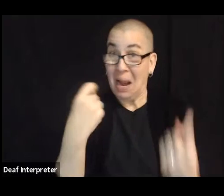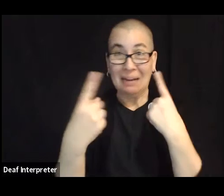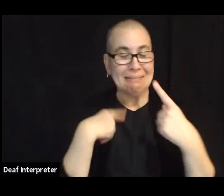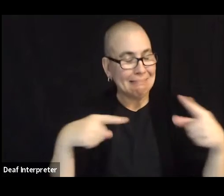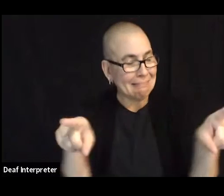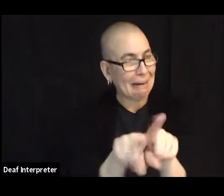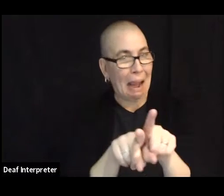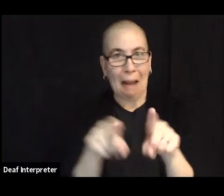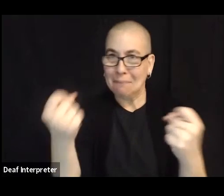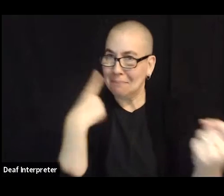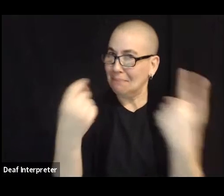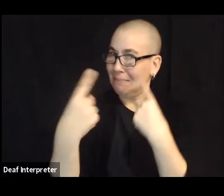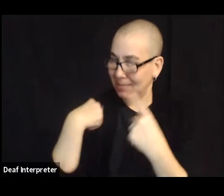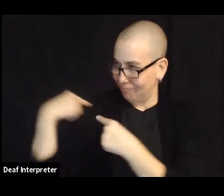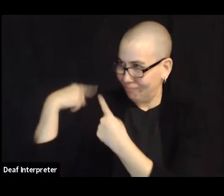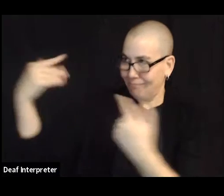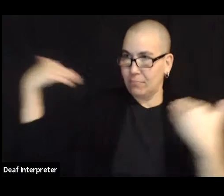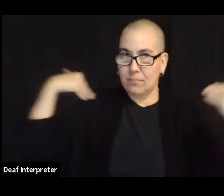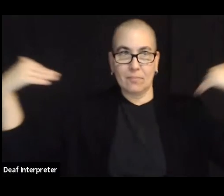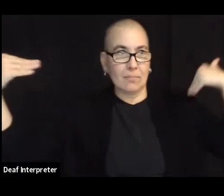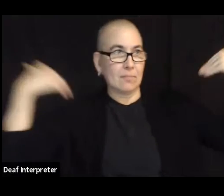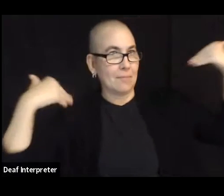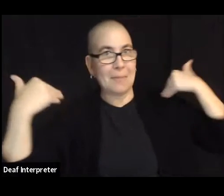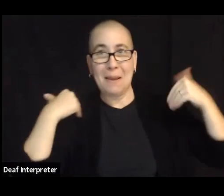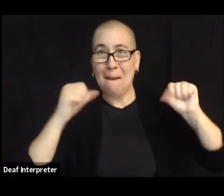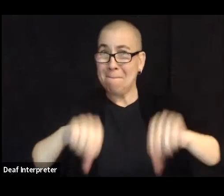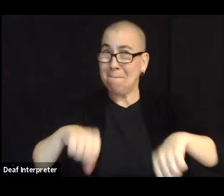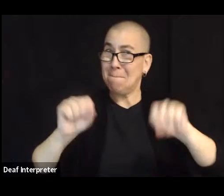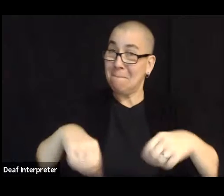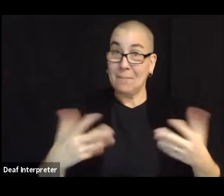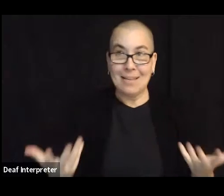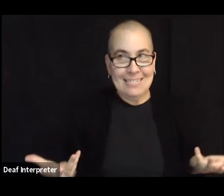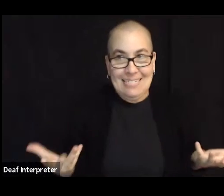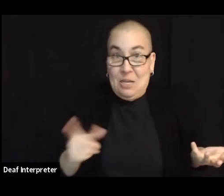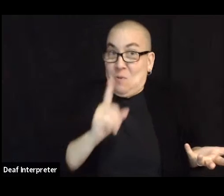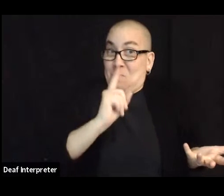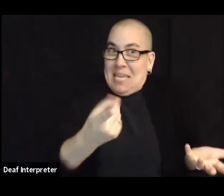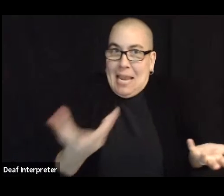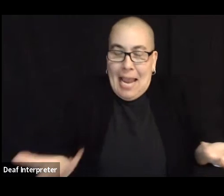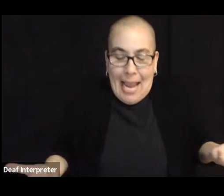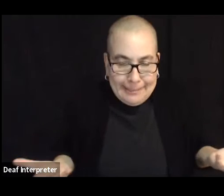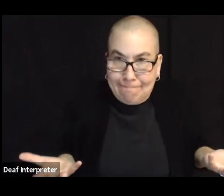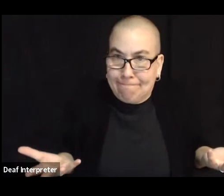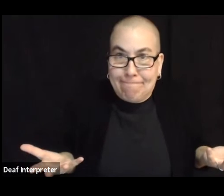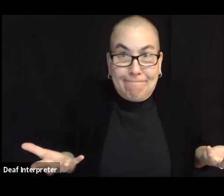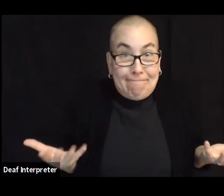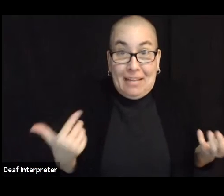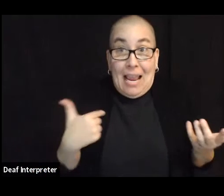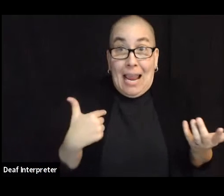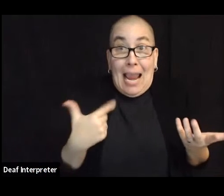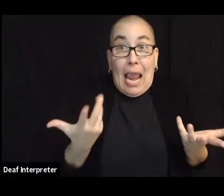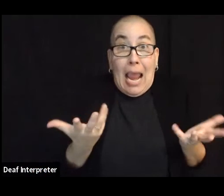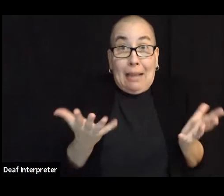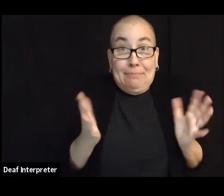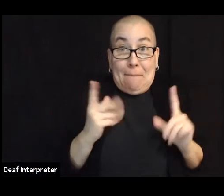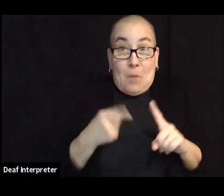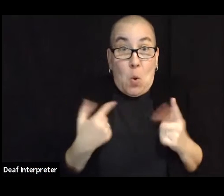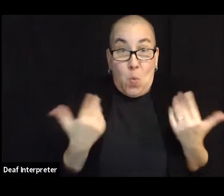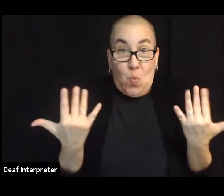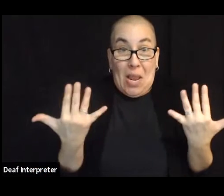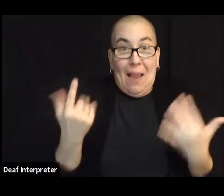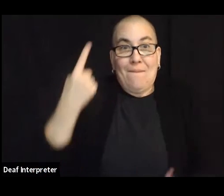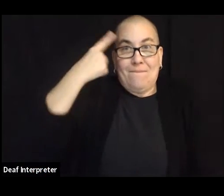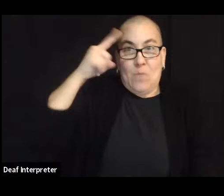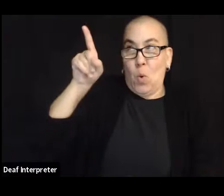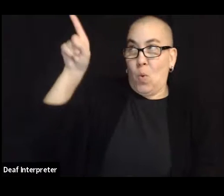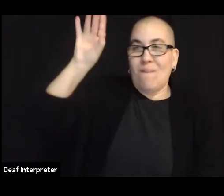from the CDC and HHS at the federal level to know how we should be thinking about that. And it totally